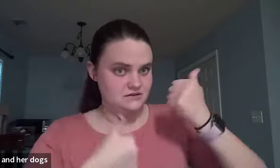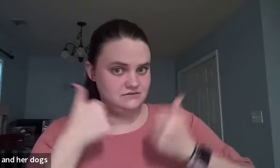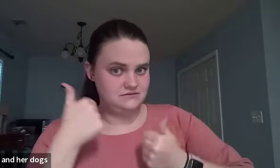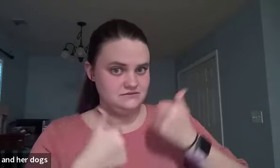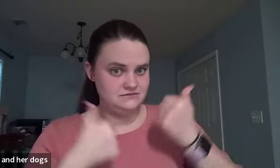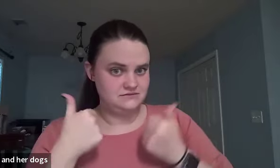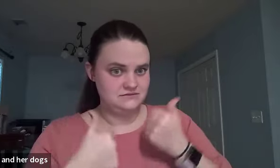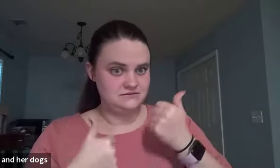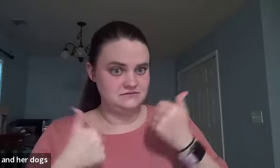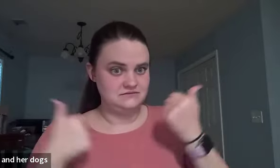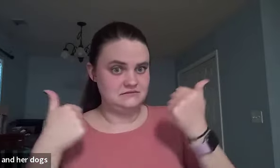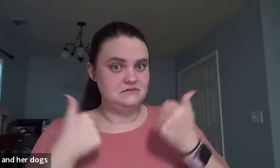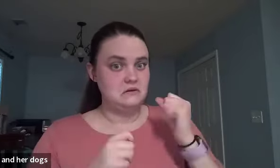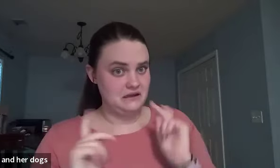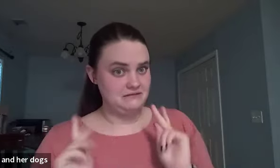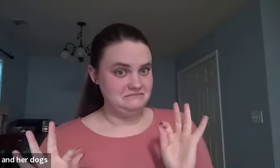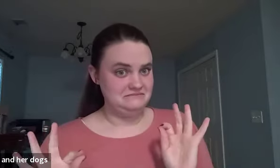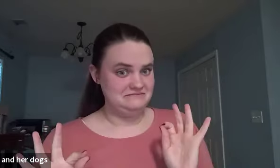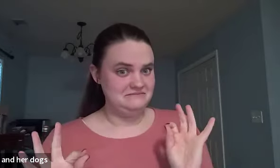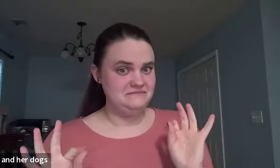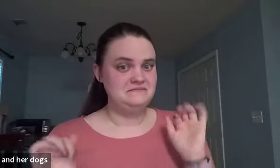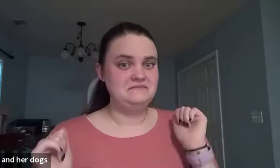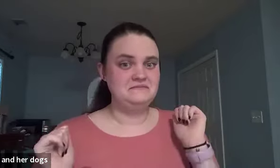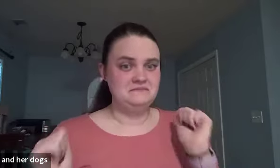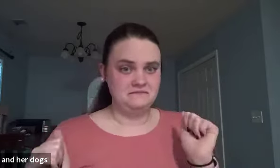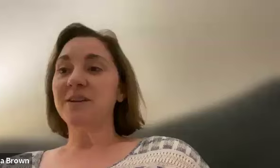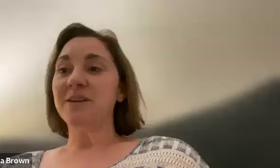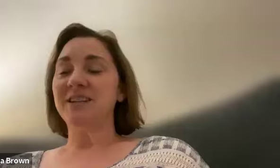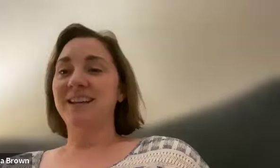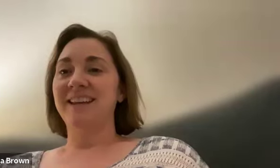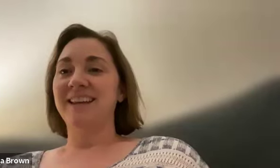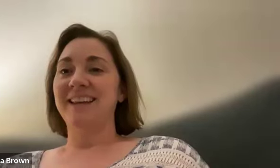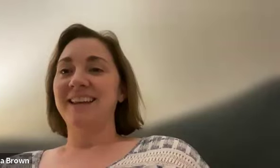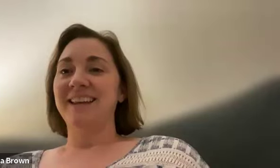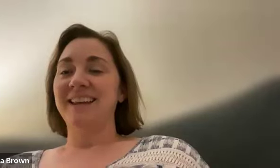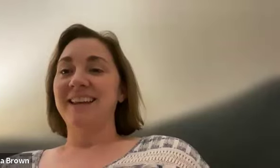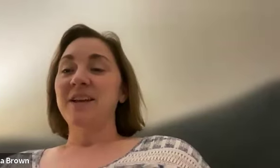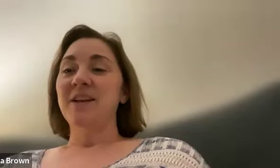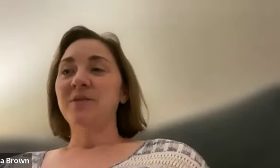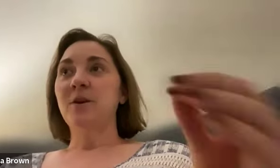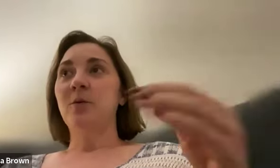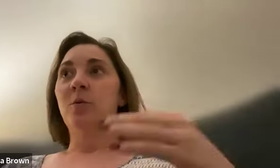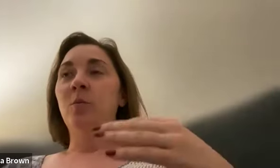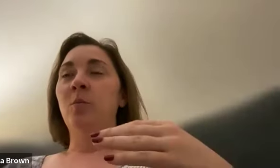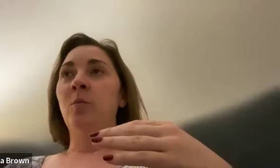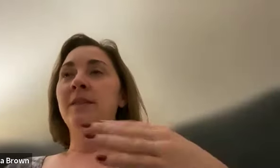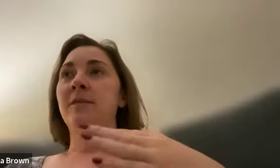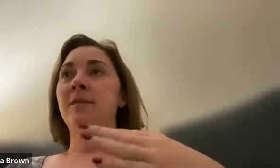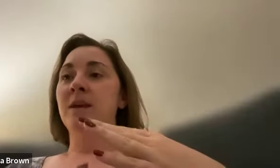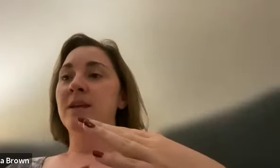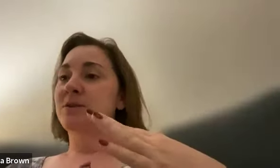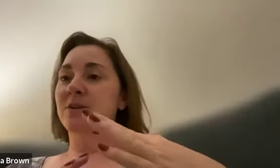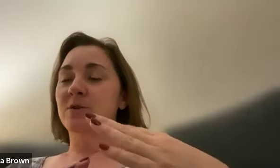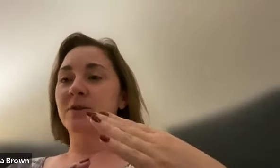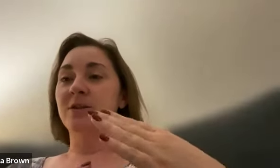sign. Okay. Quick question. Yes. So with the which construction,